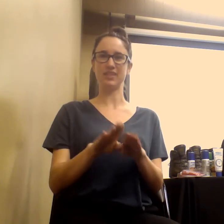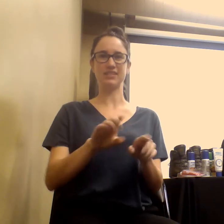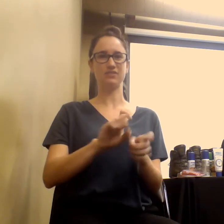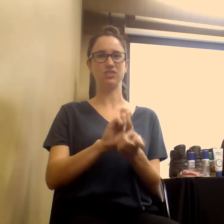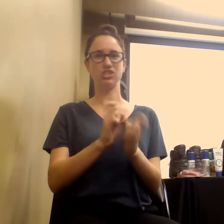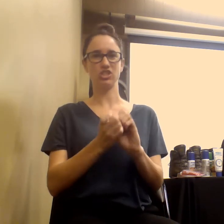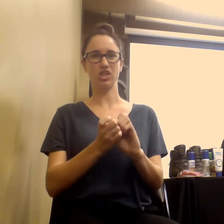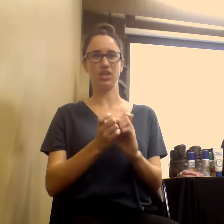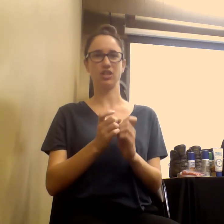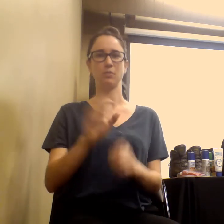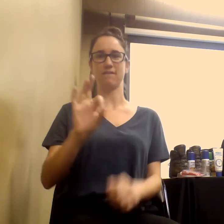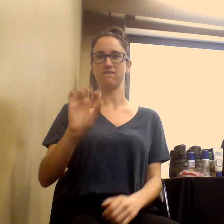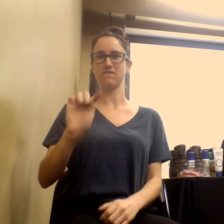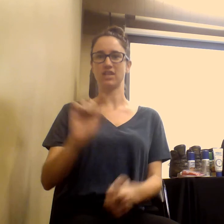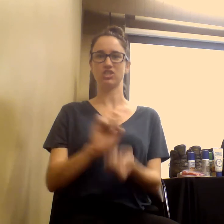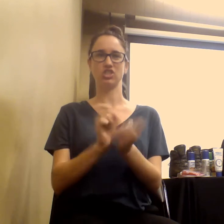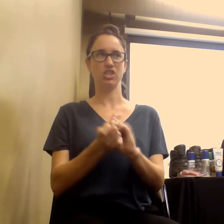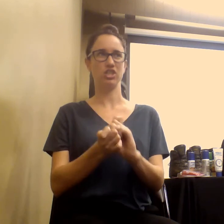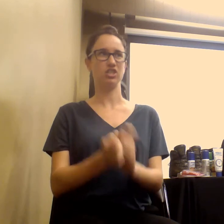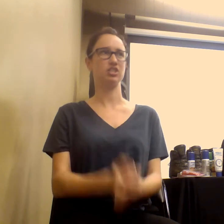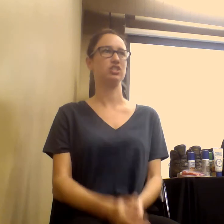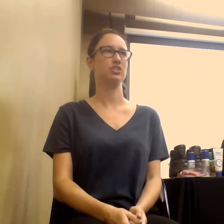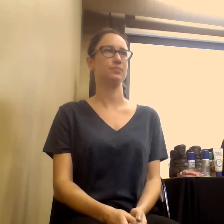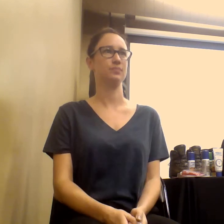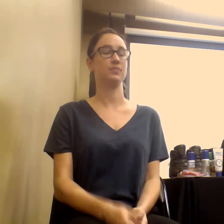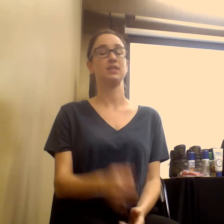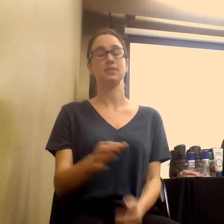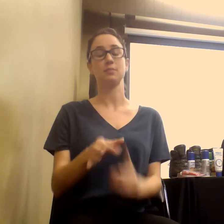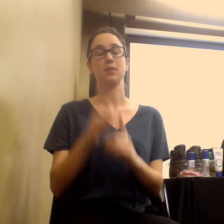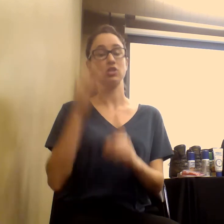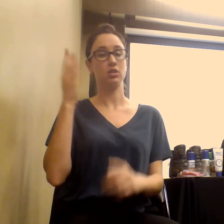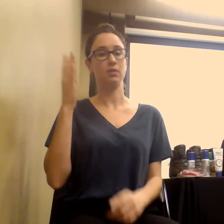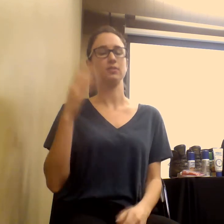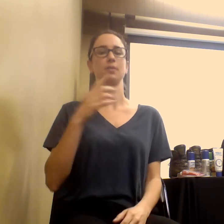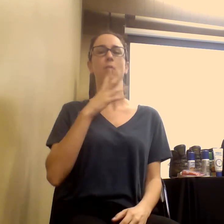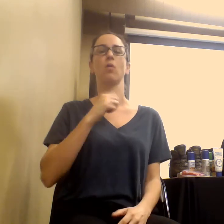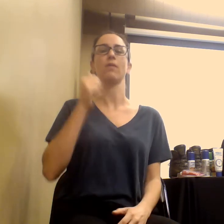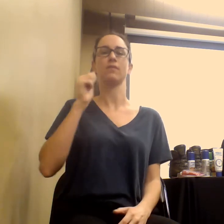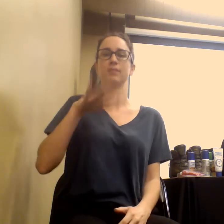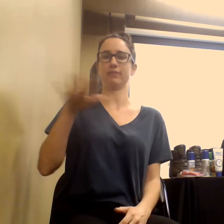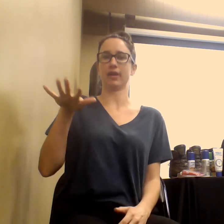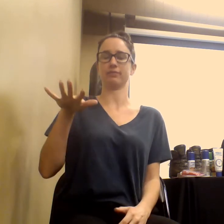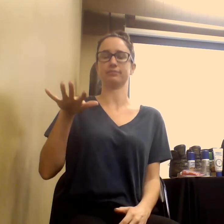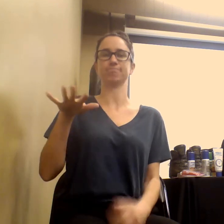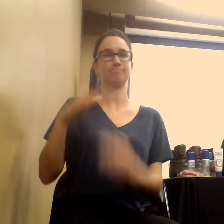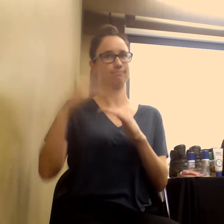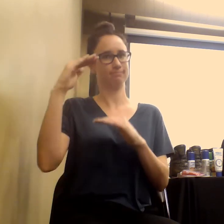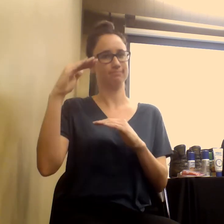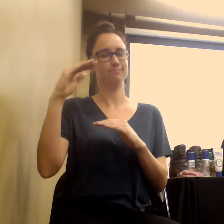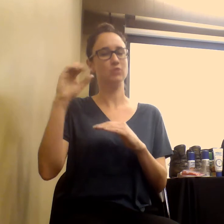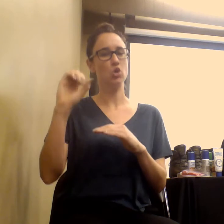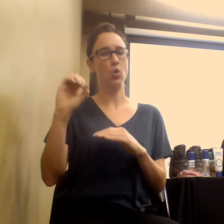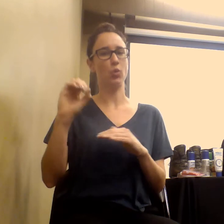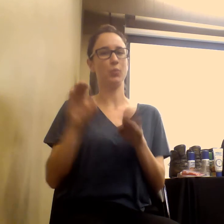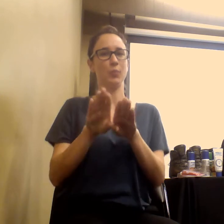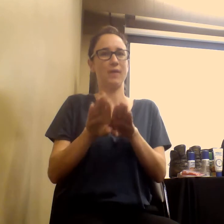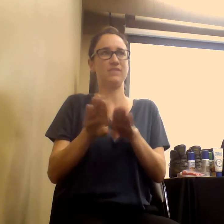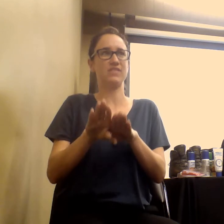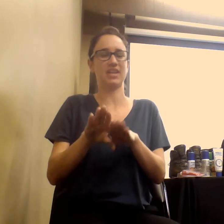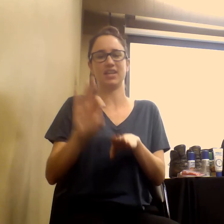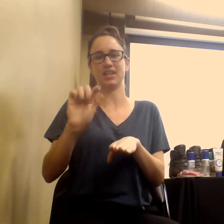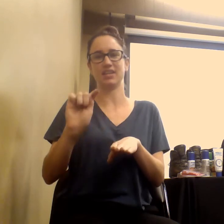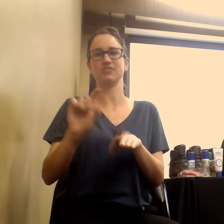be over 55. Okay. So anyway. Okay, so that's why you came. That's general overall. That's the primary